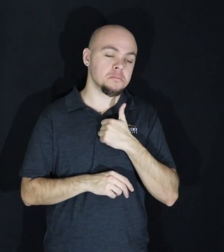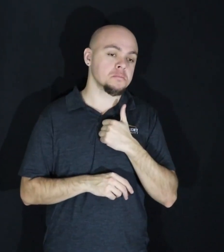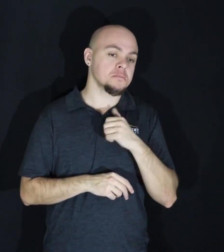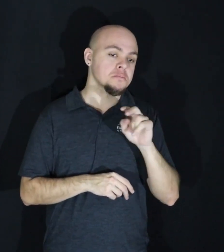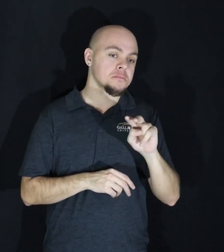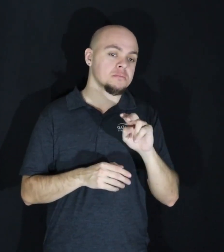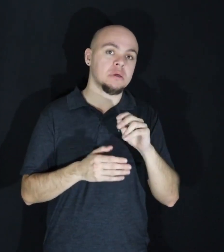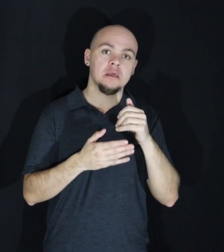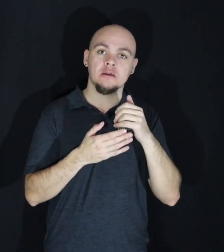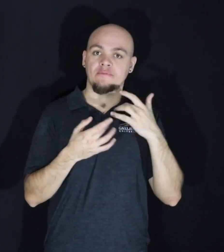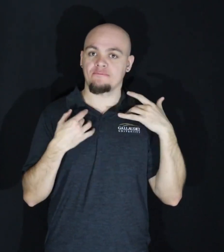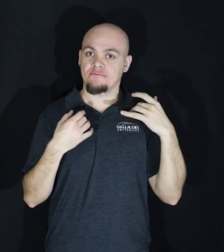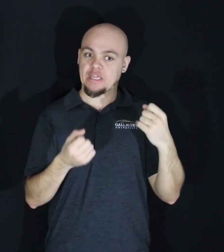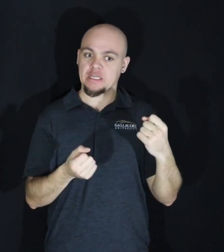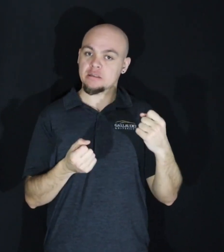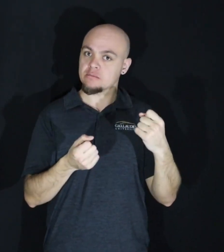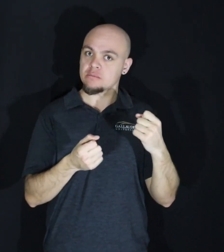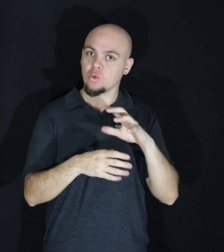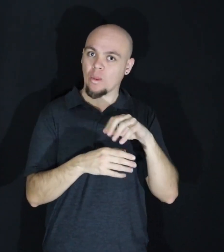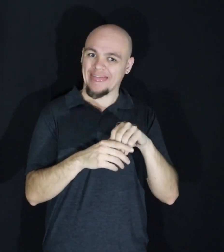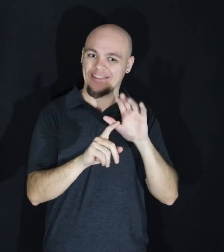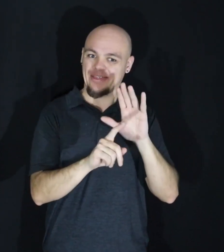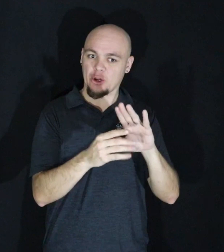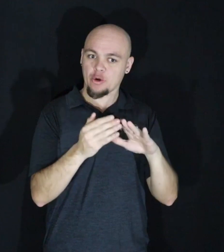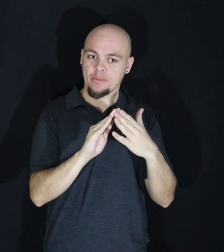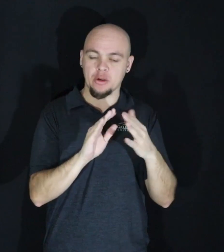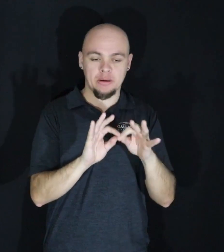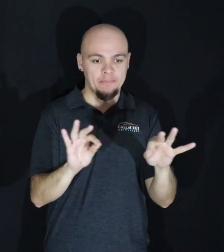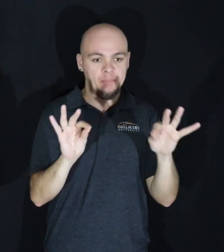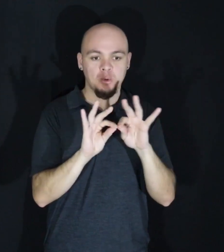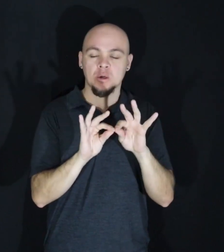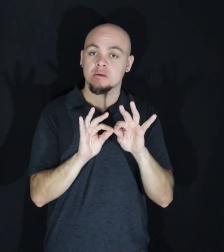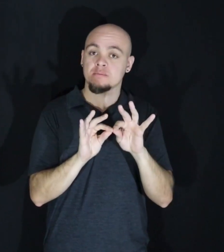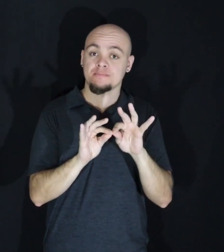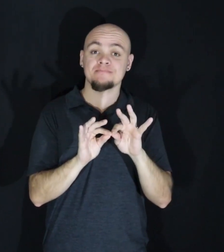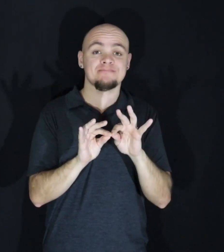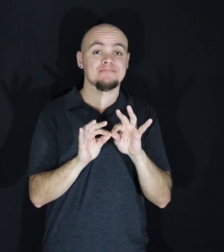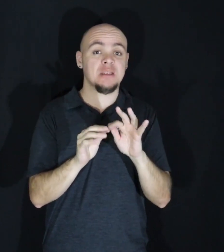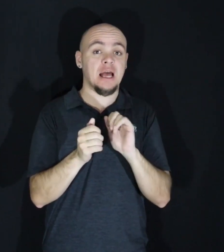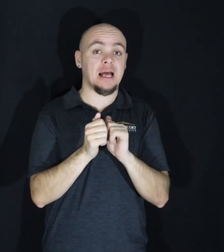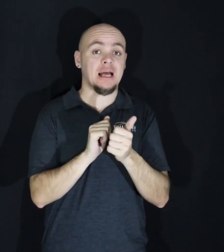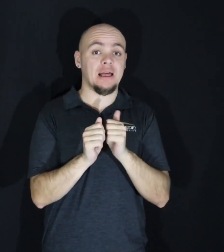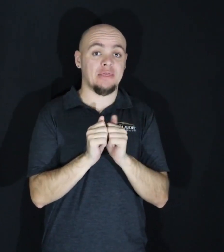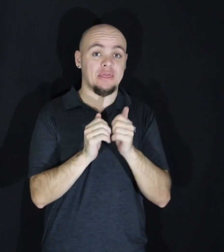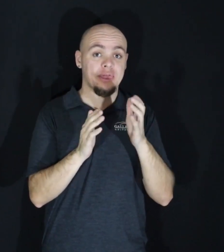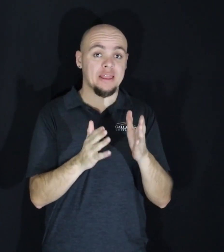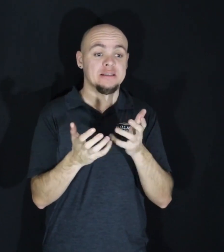such an important role in these individuals' lives, especially in adaptive athletes.